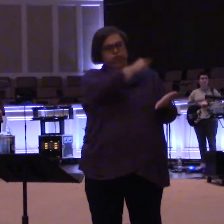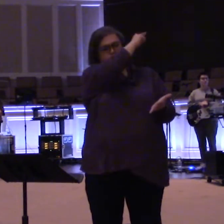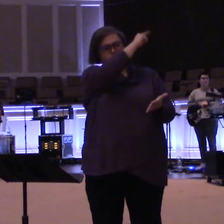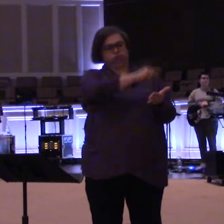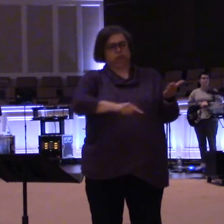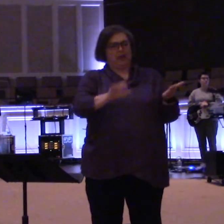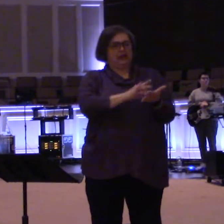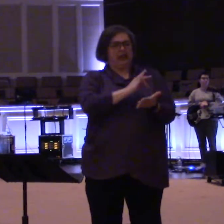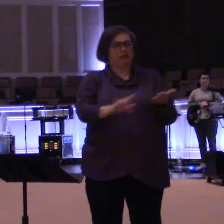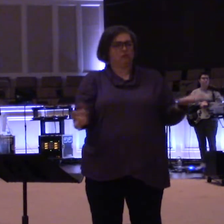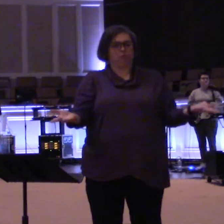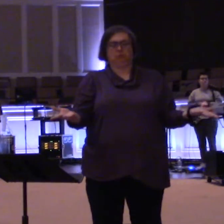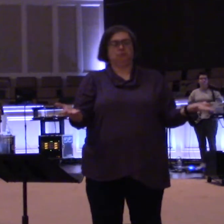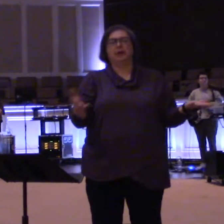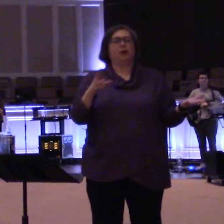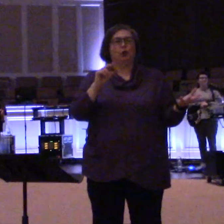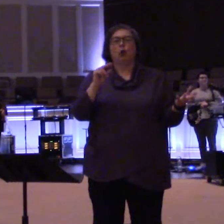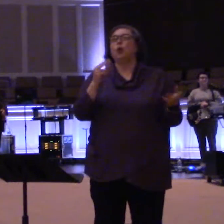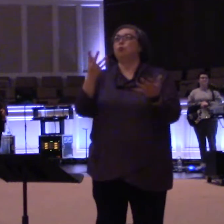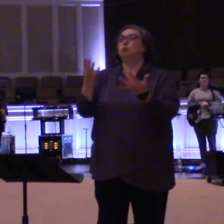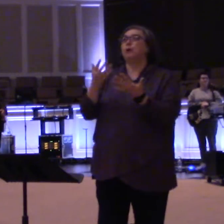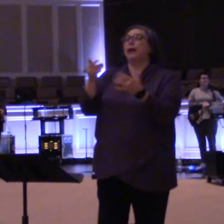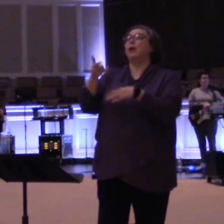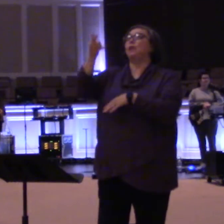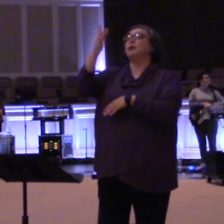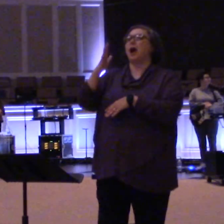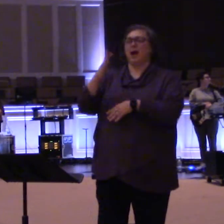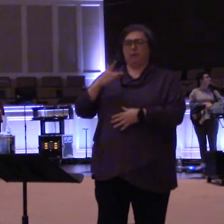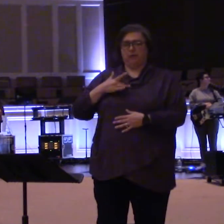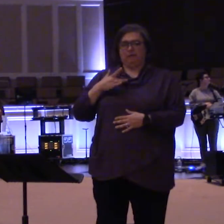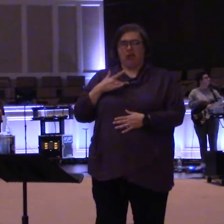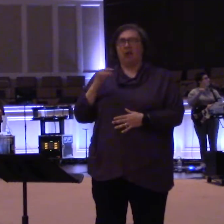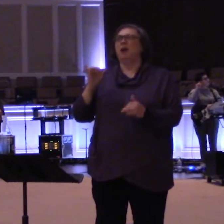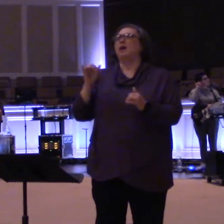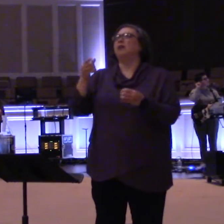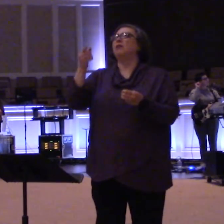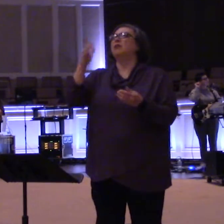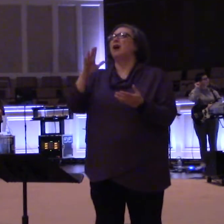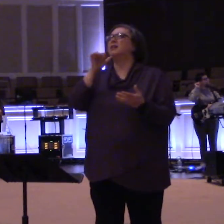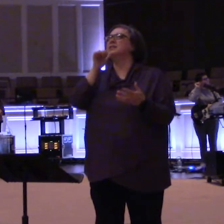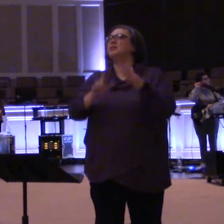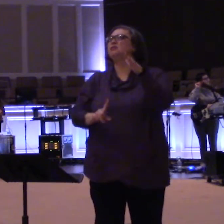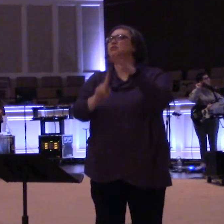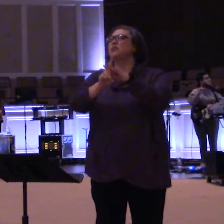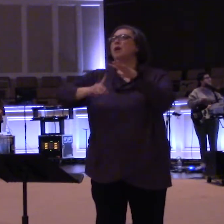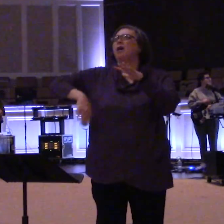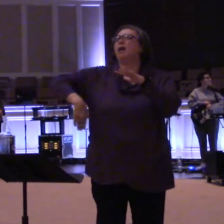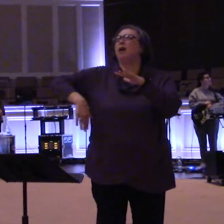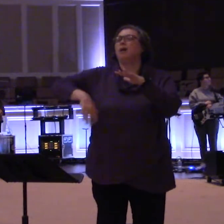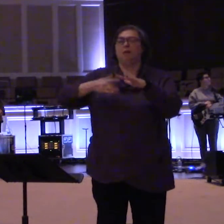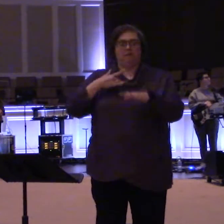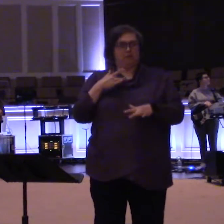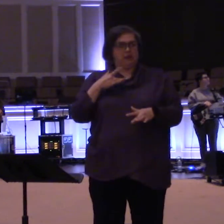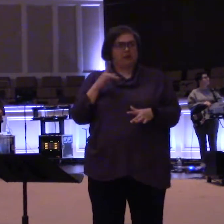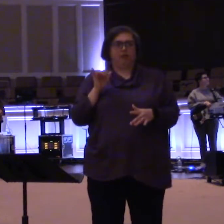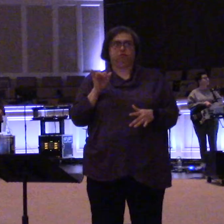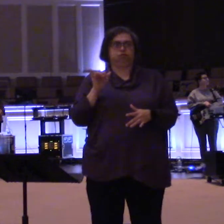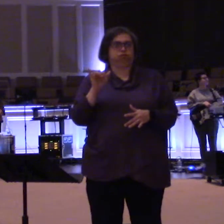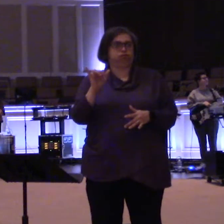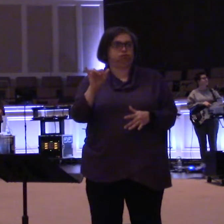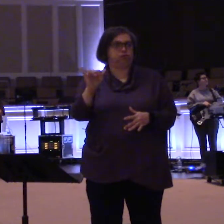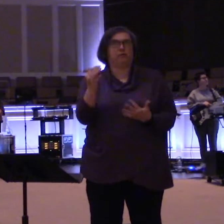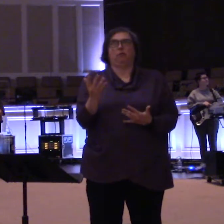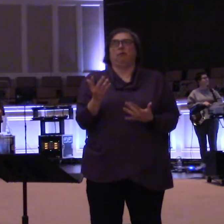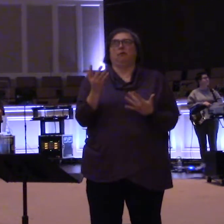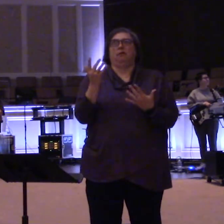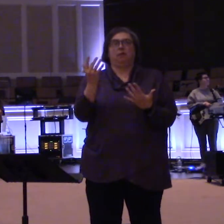wait on God and he doesn't show up, hope feels like a never-ending journey. Only the wisest of men follow a star